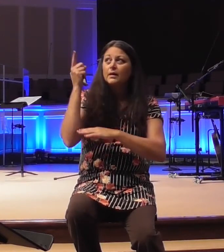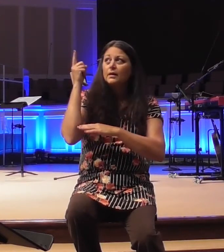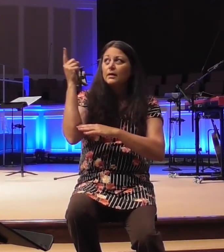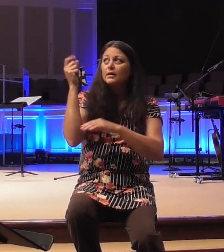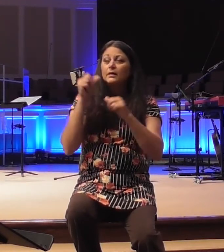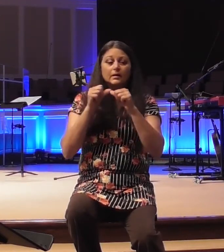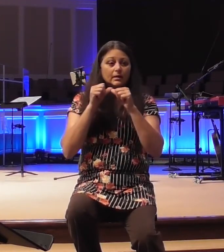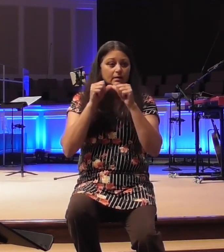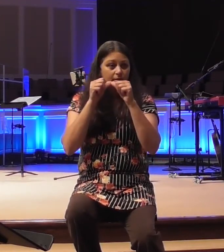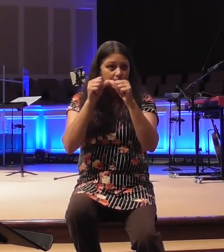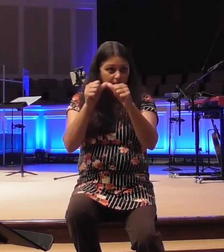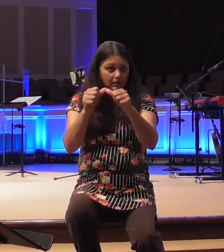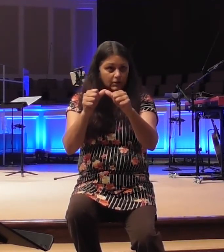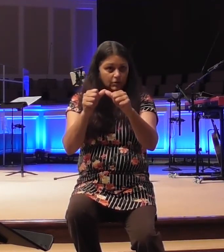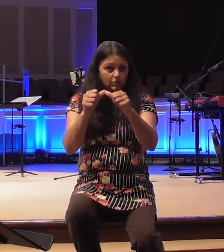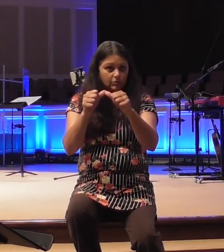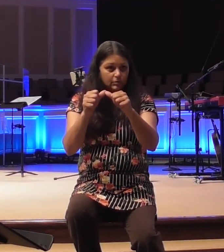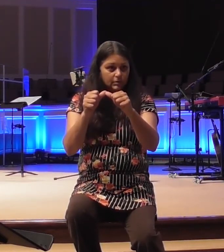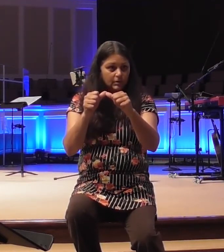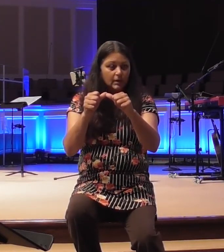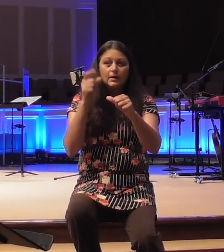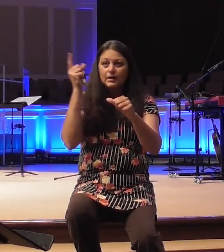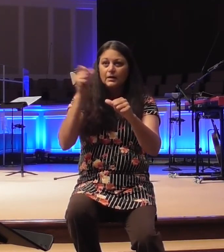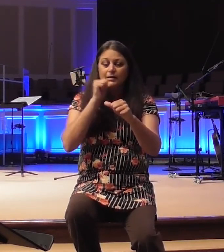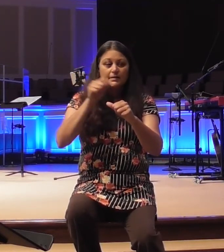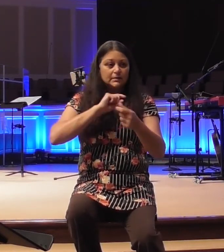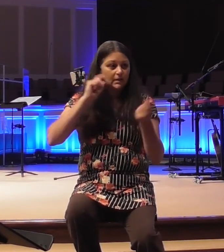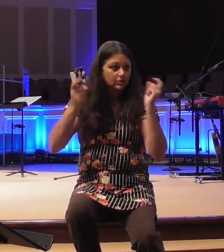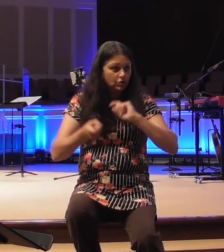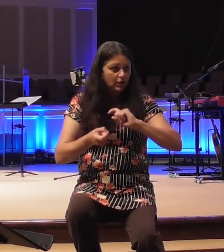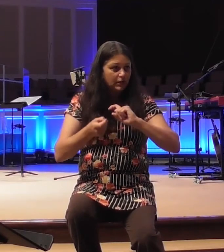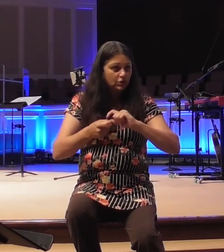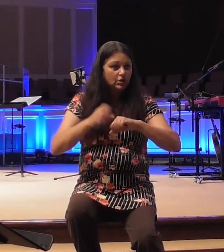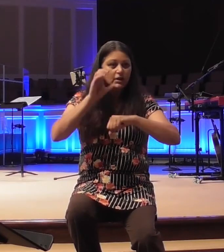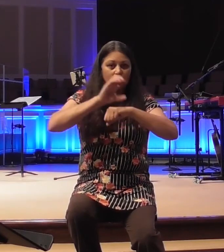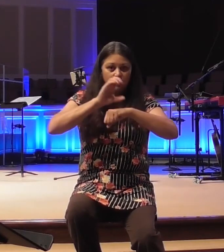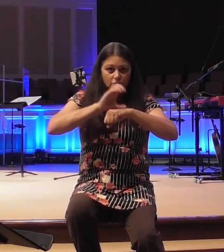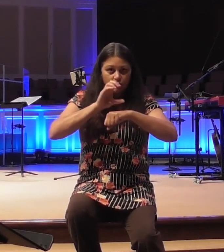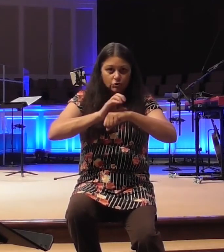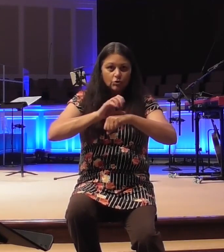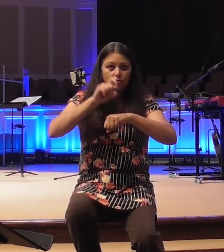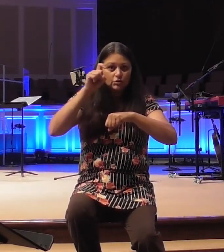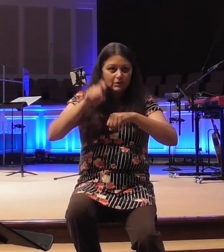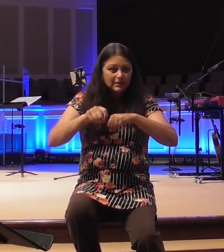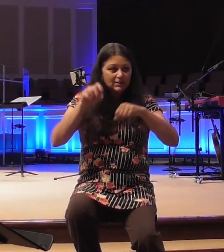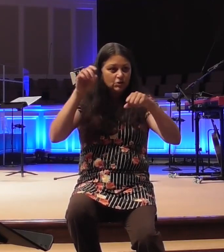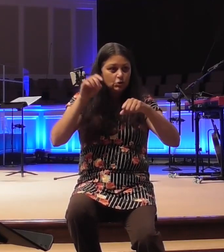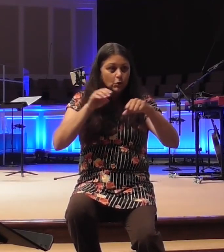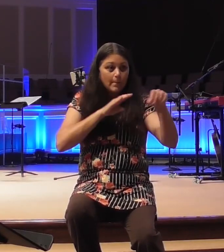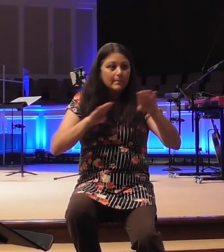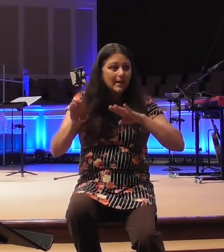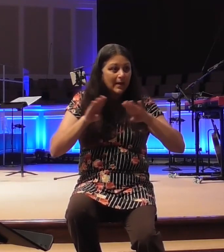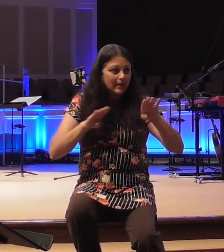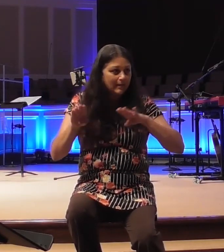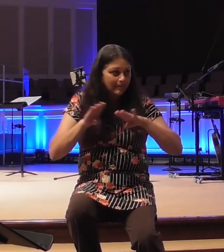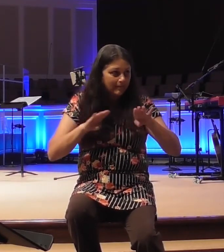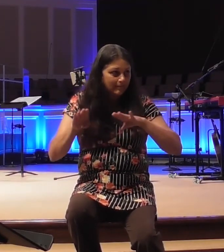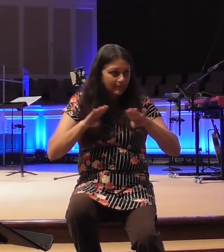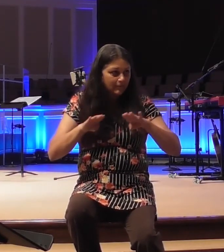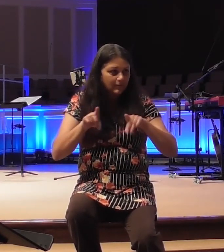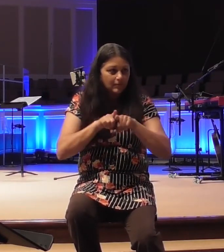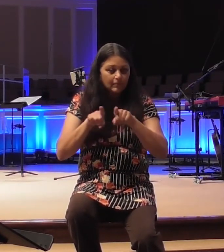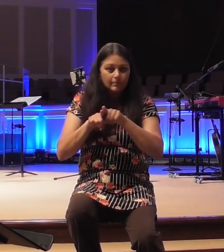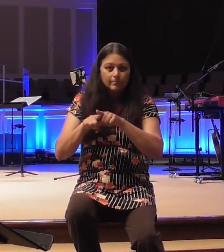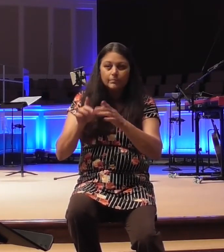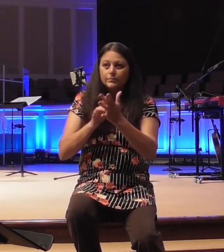already been won. And the church, therefore, should behave like it. And when we see all the trouble around us, do you